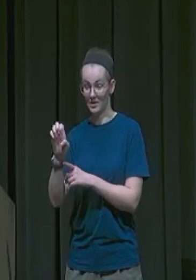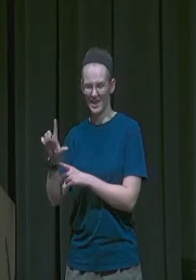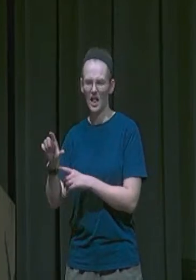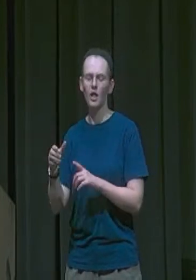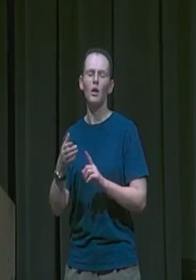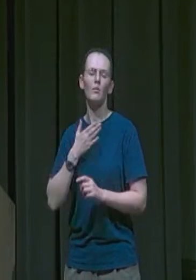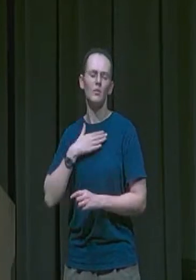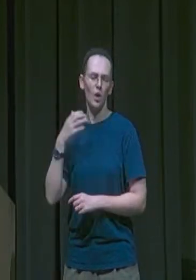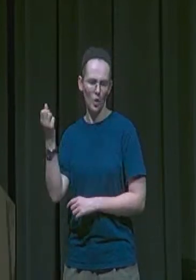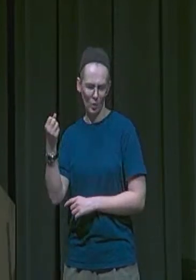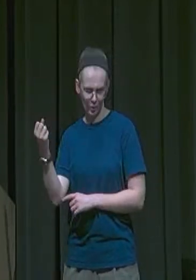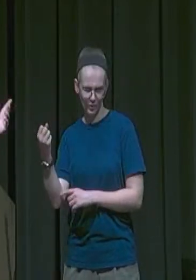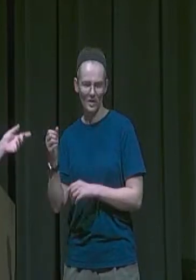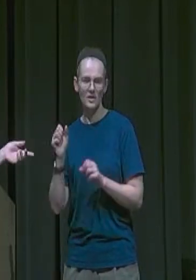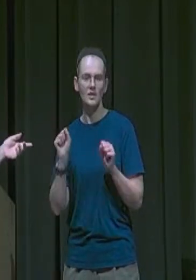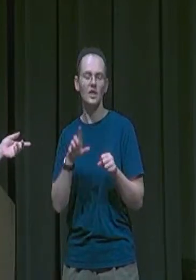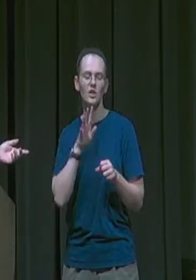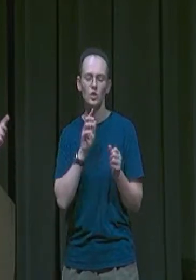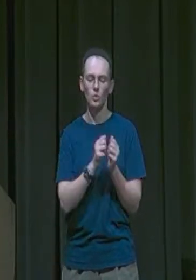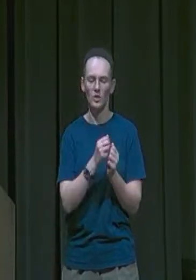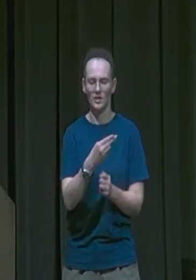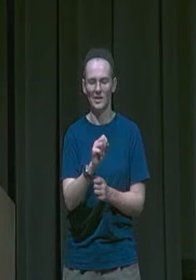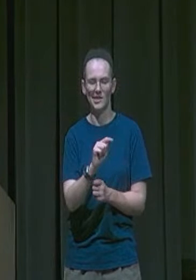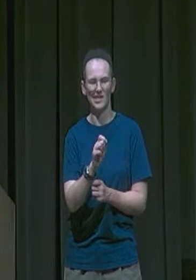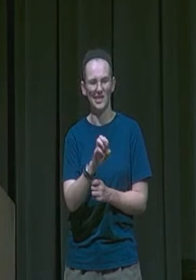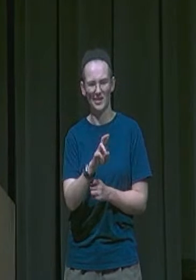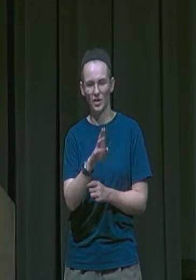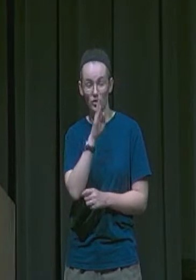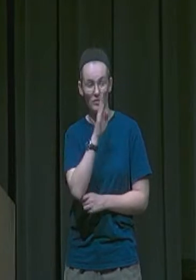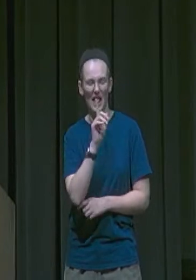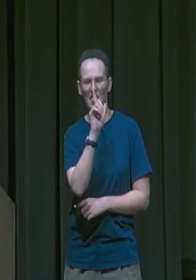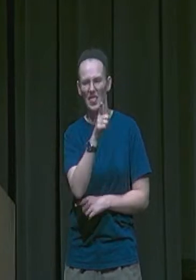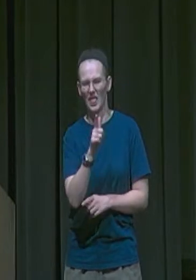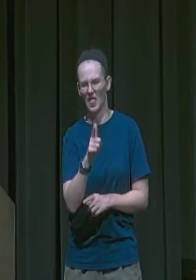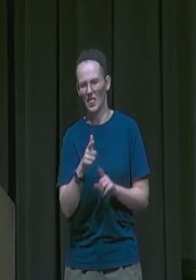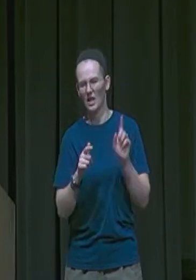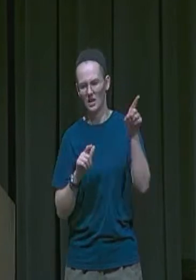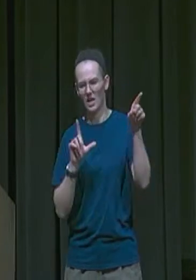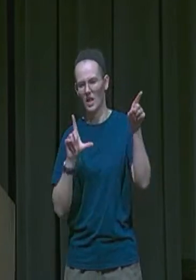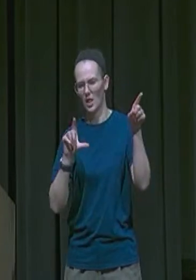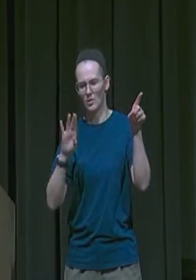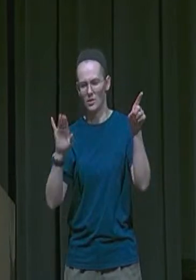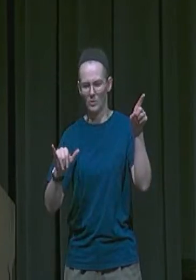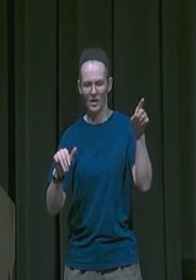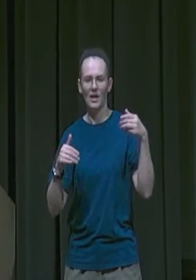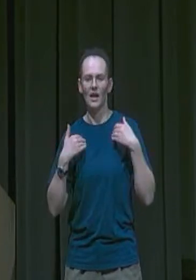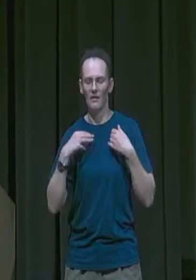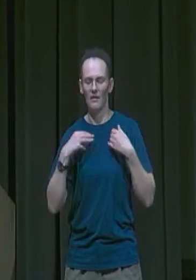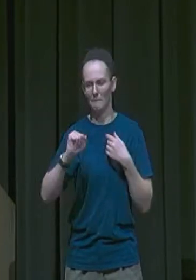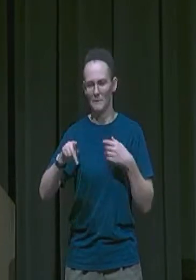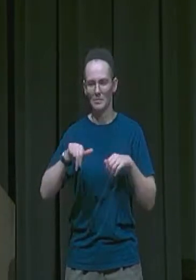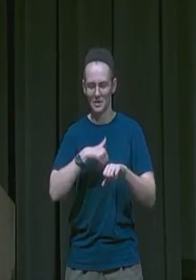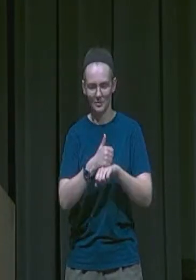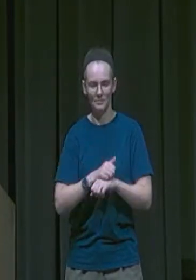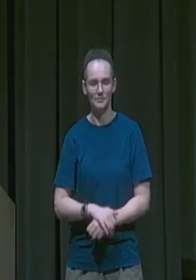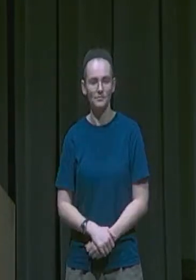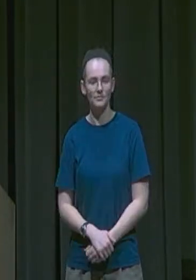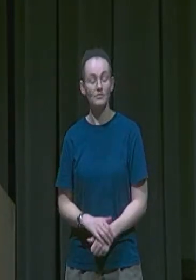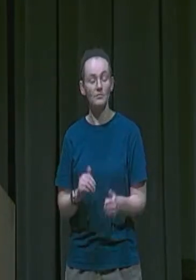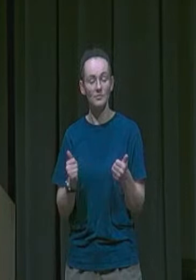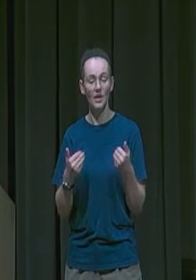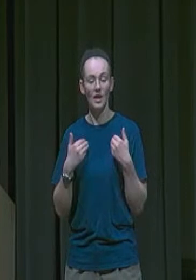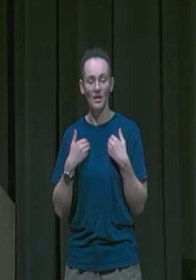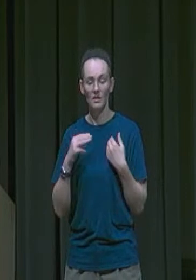those. You can speak with Heather directly out in the lobby where she's got her map set up. All right, so we